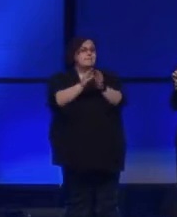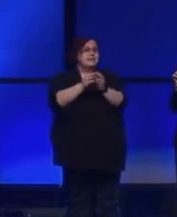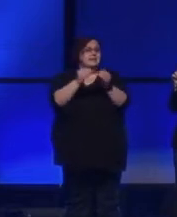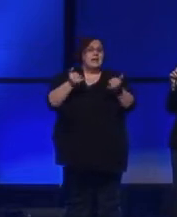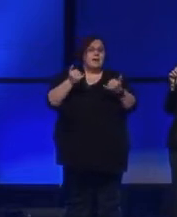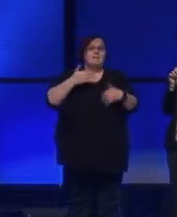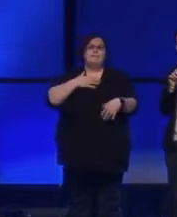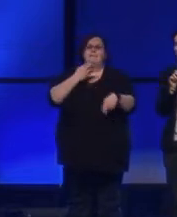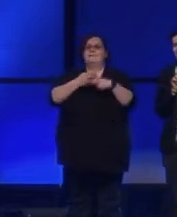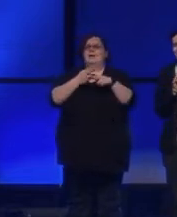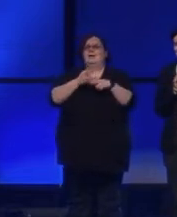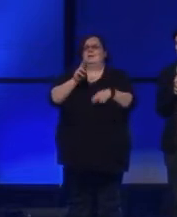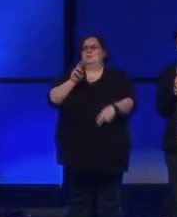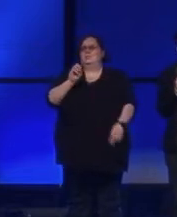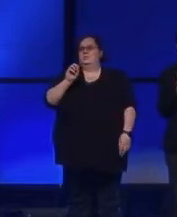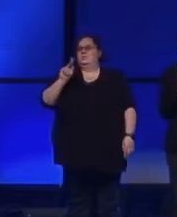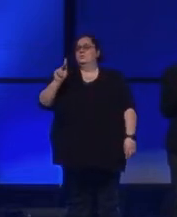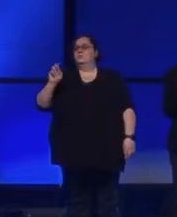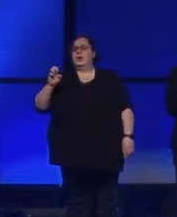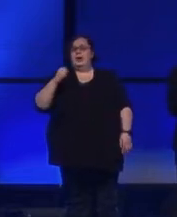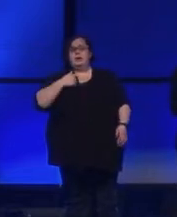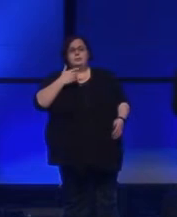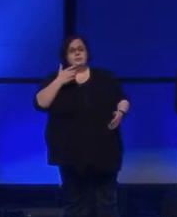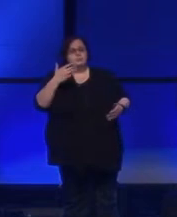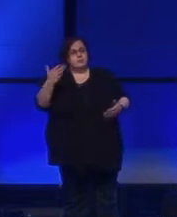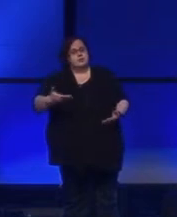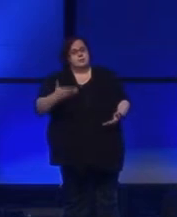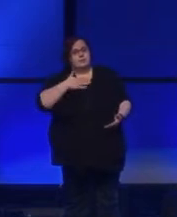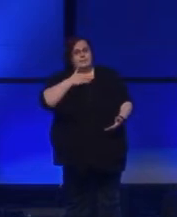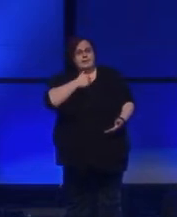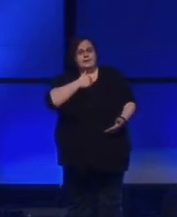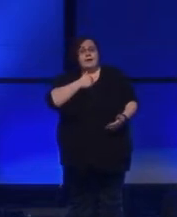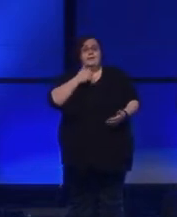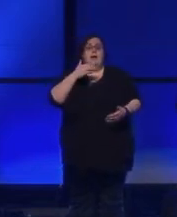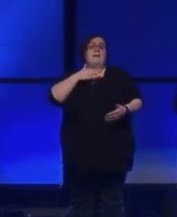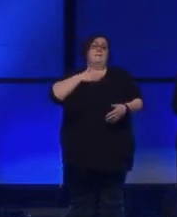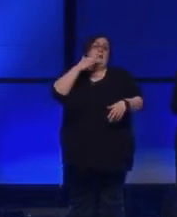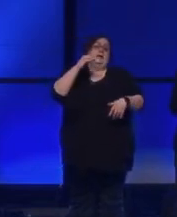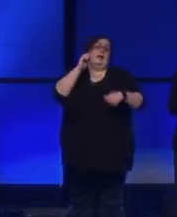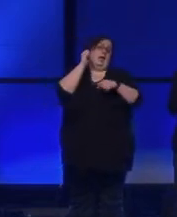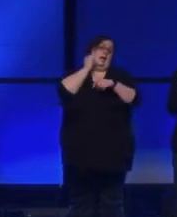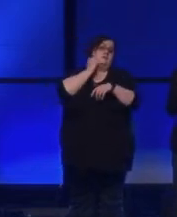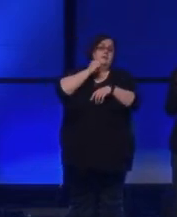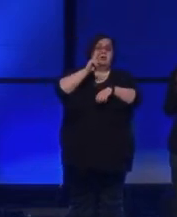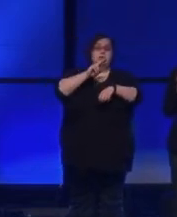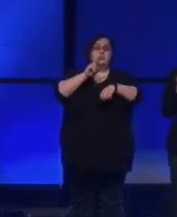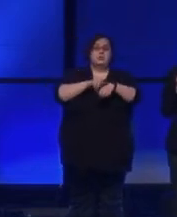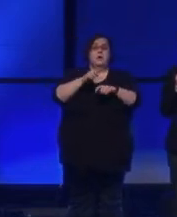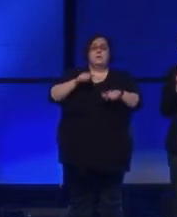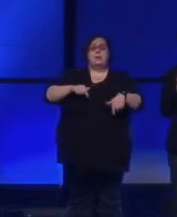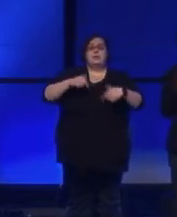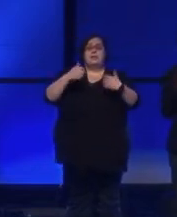name is Brooke. I should probably introduce myself. In my everyday normal life, I manage a